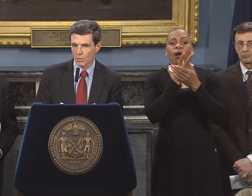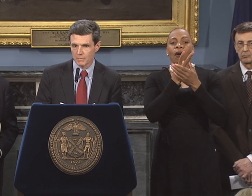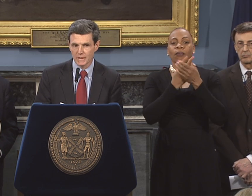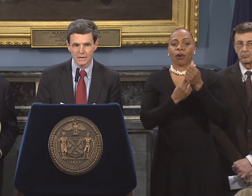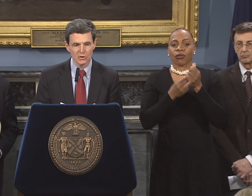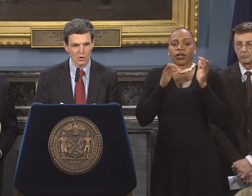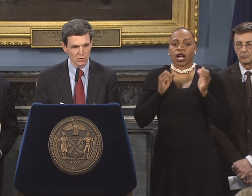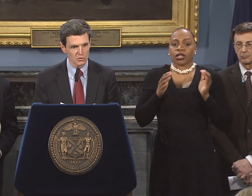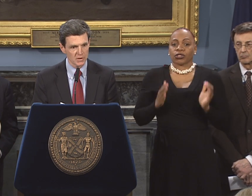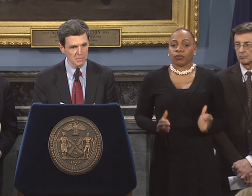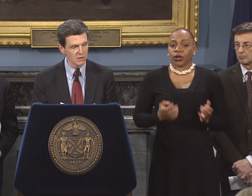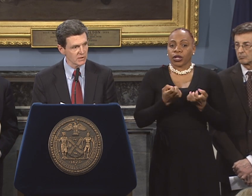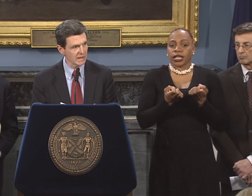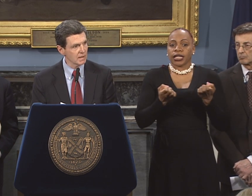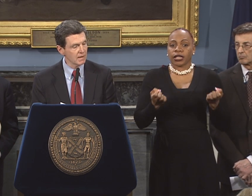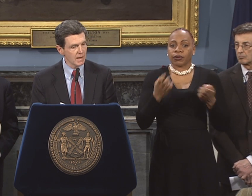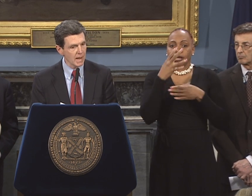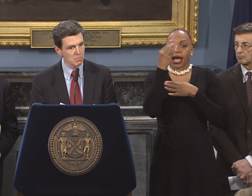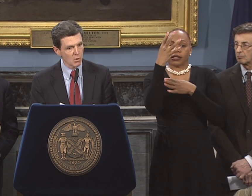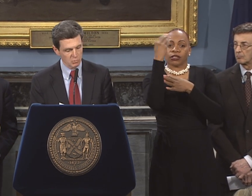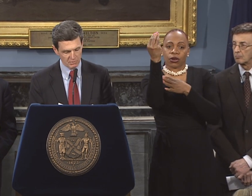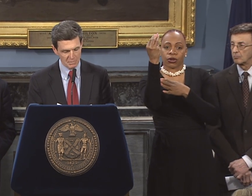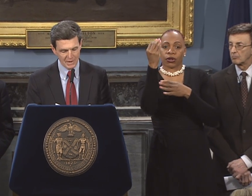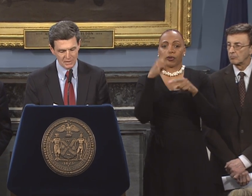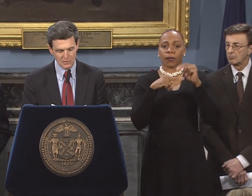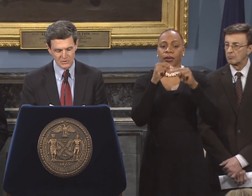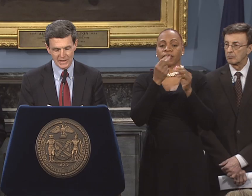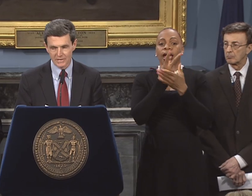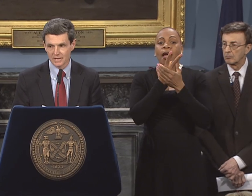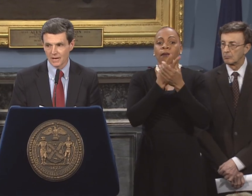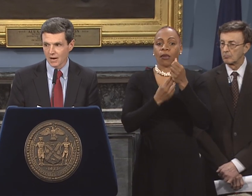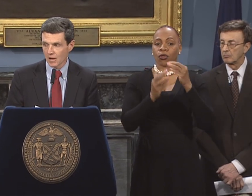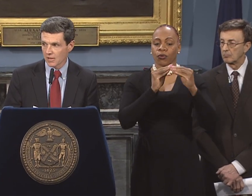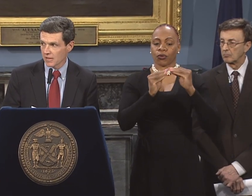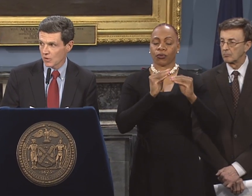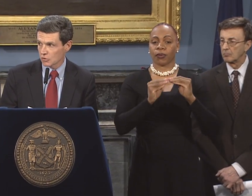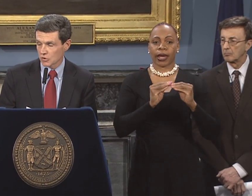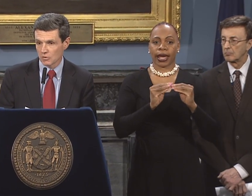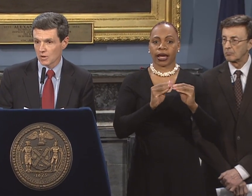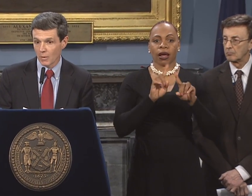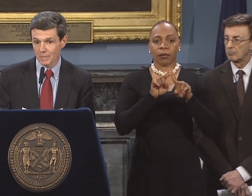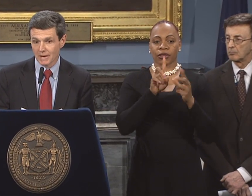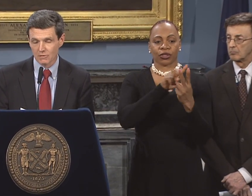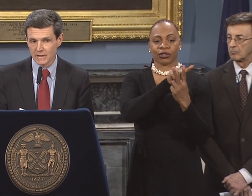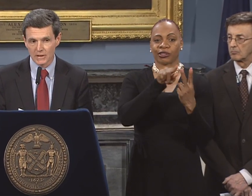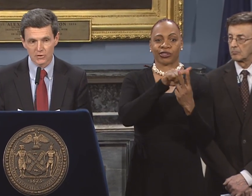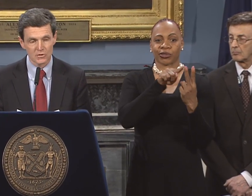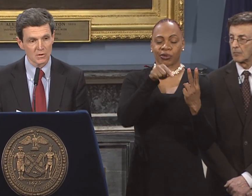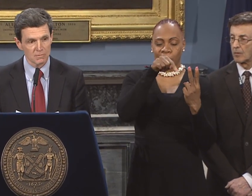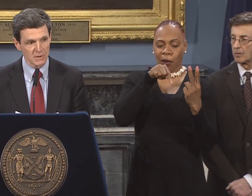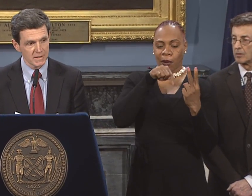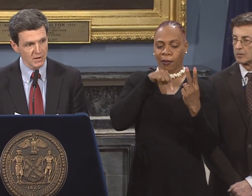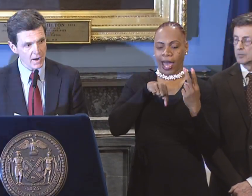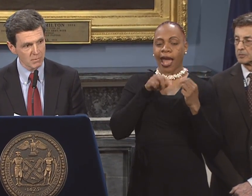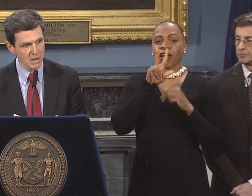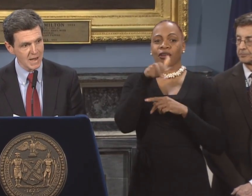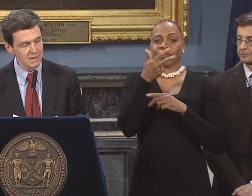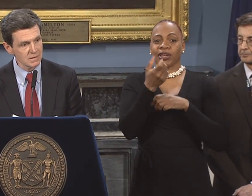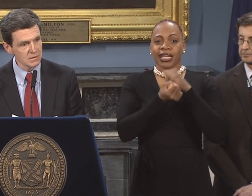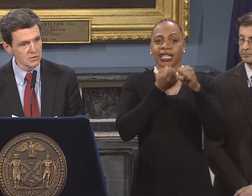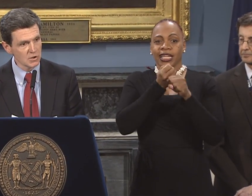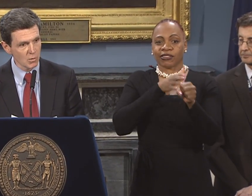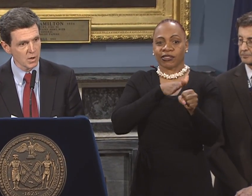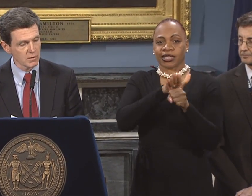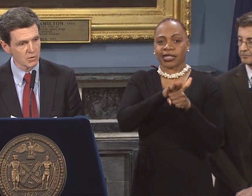customer equipment internal to the building, and both were repaired at those dates. Other than those 2, going back 3 years for the entire